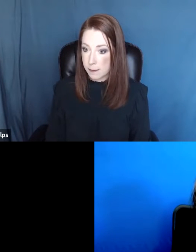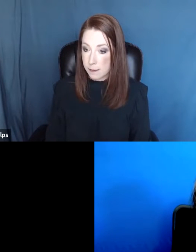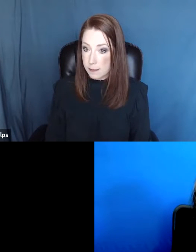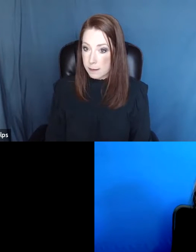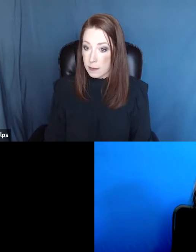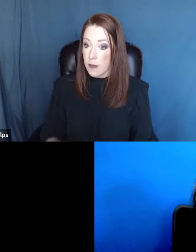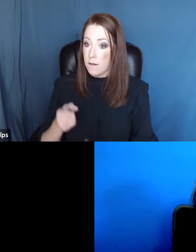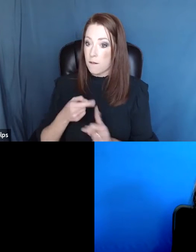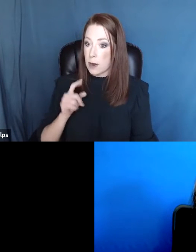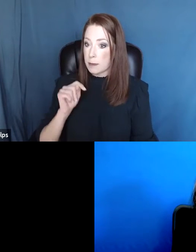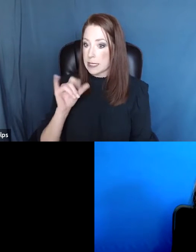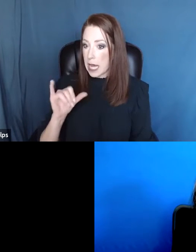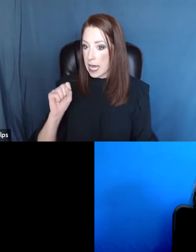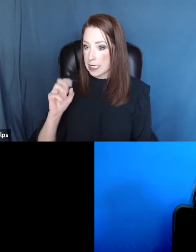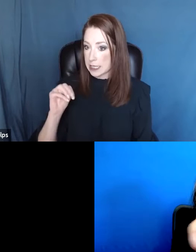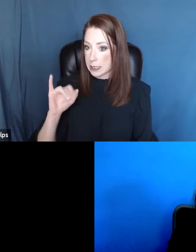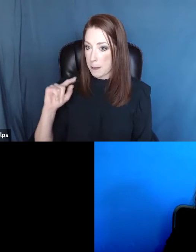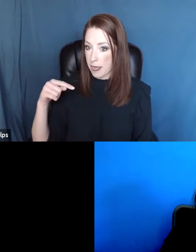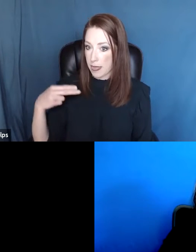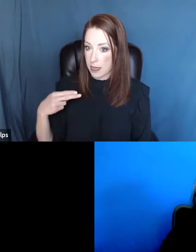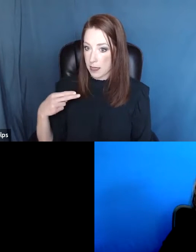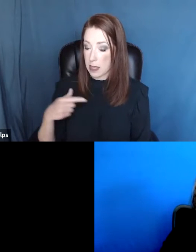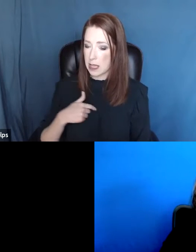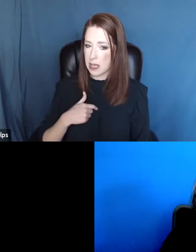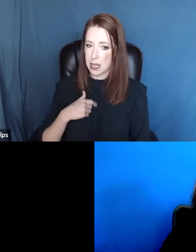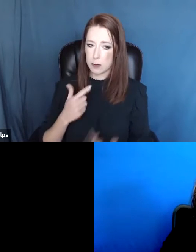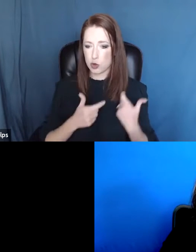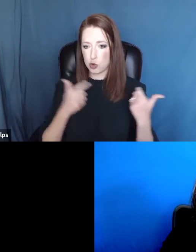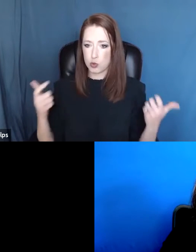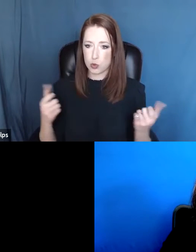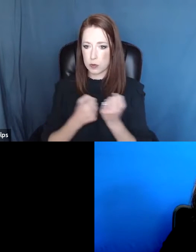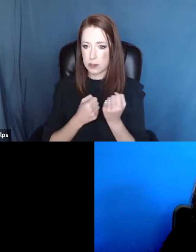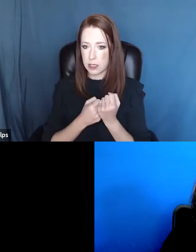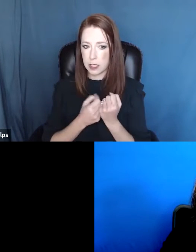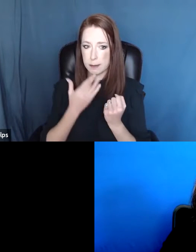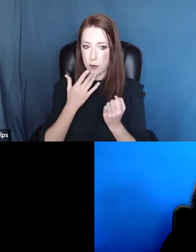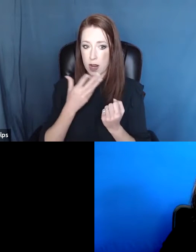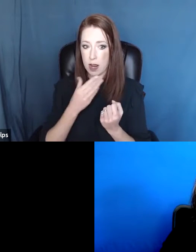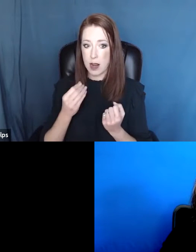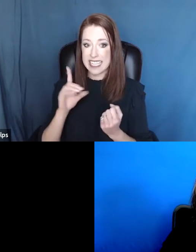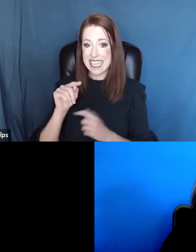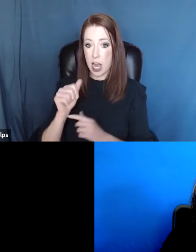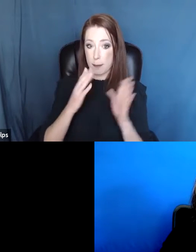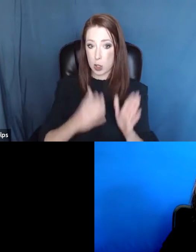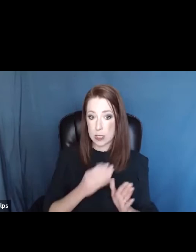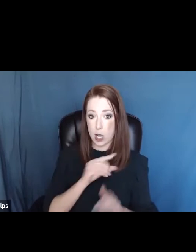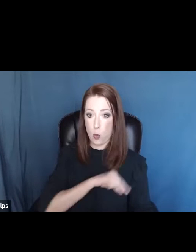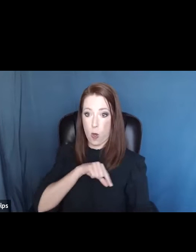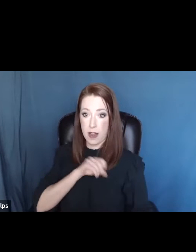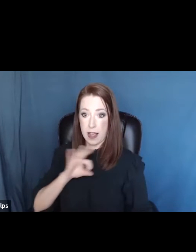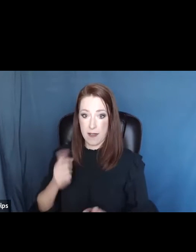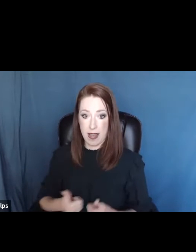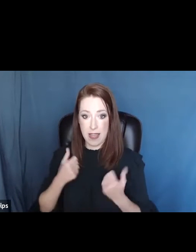This is from Ty Smith. I'm a huge data person and also a huge quality of life advocate. The Independent Living Center has